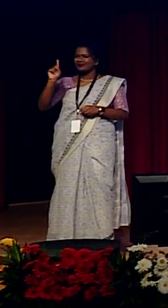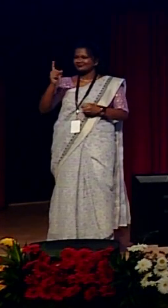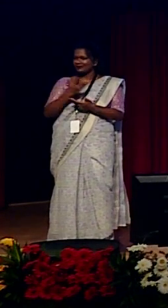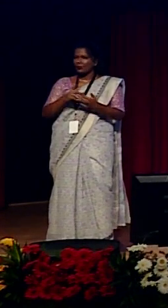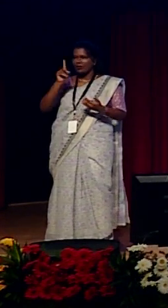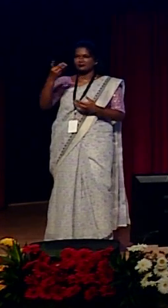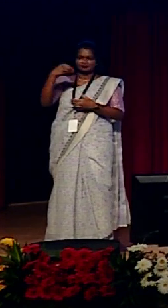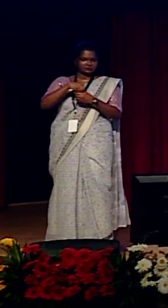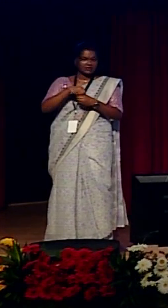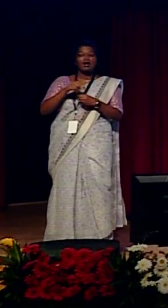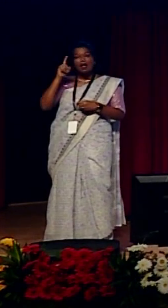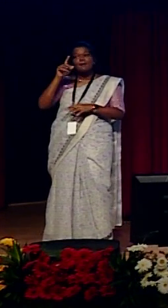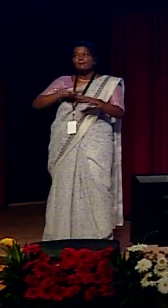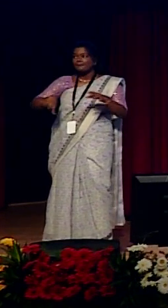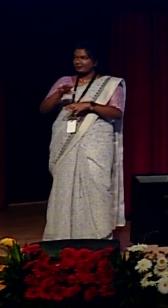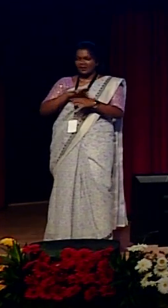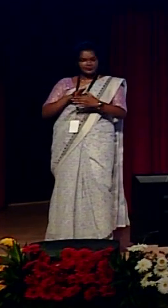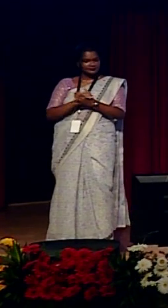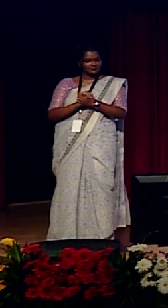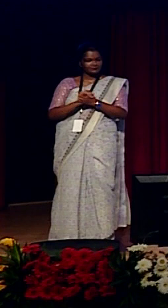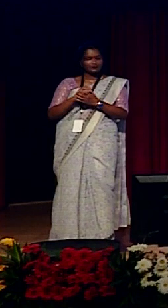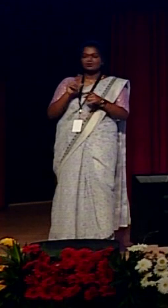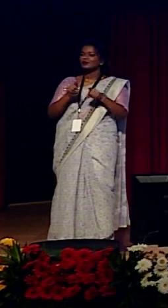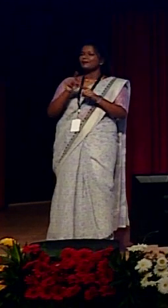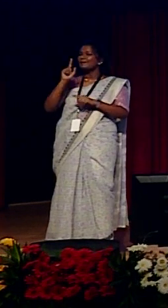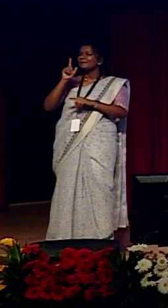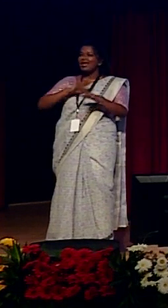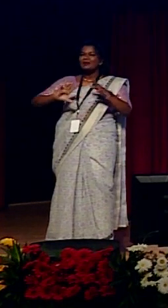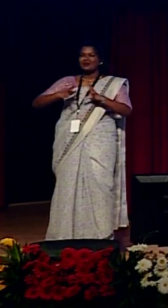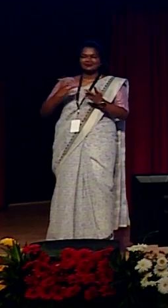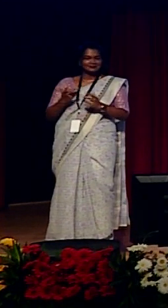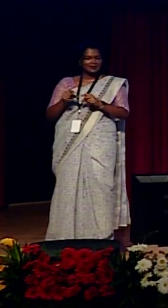device. Then we plan on making